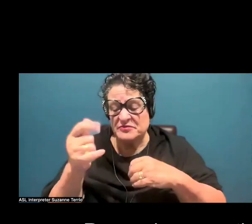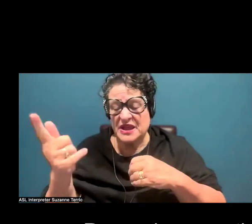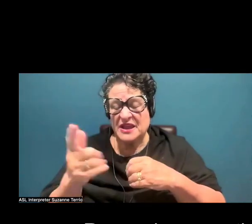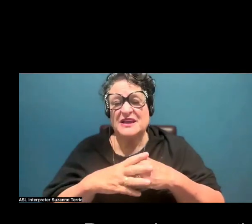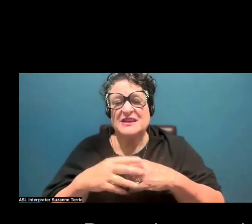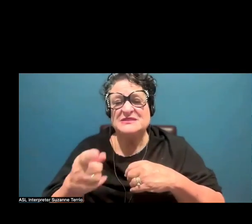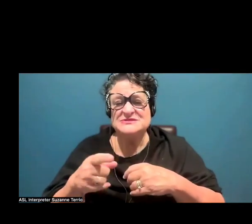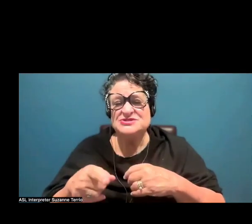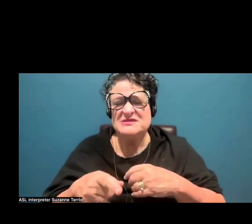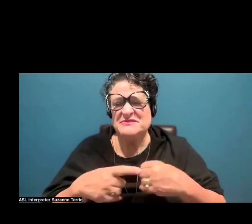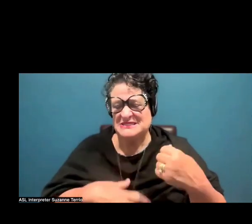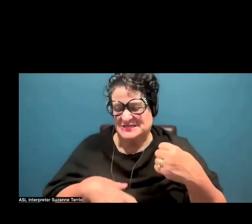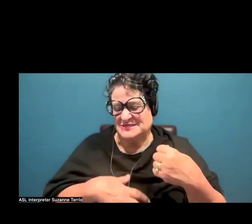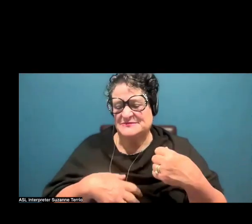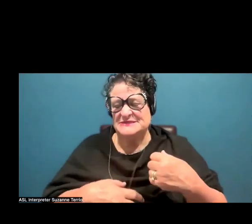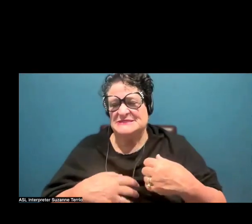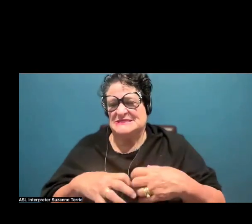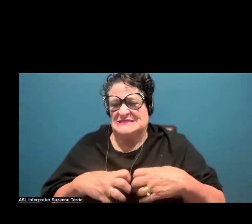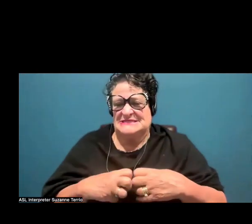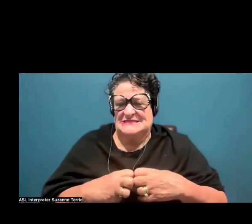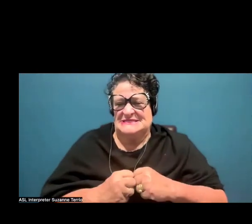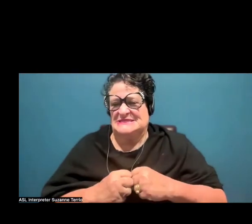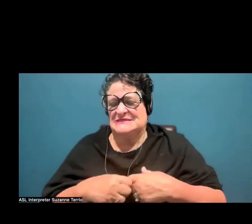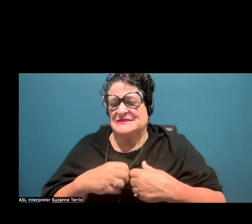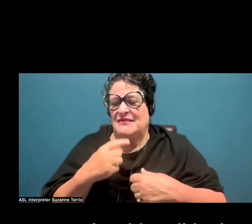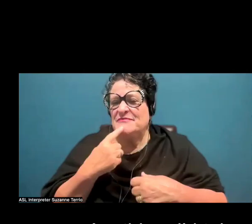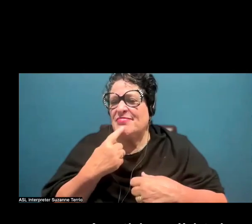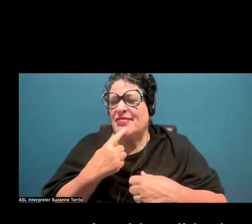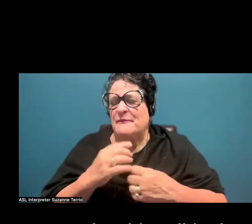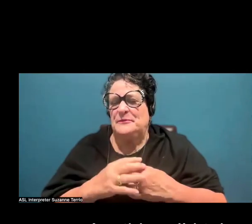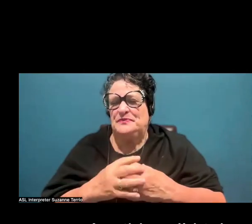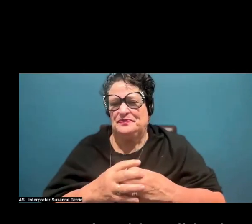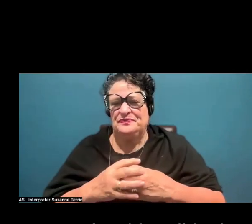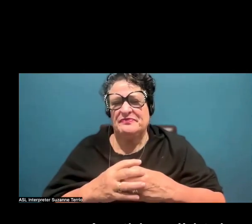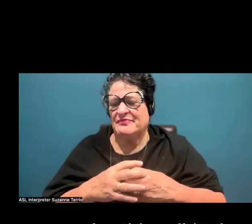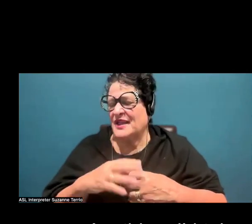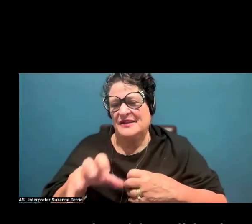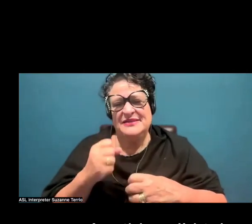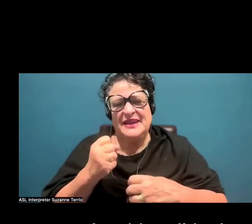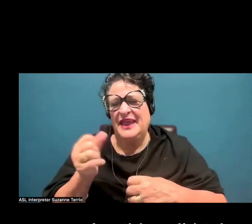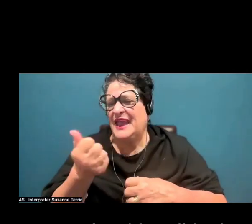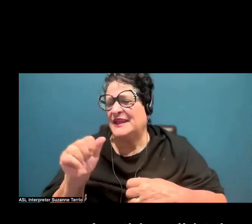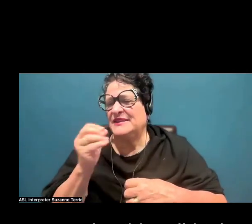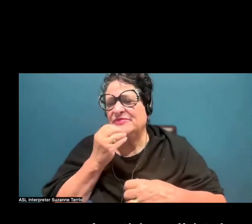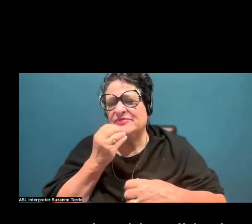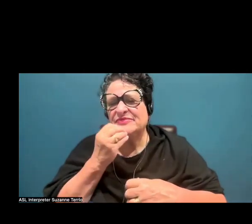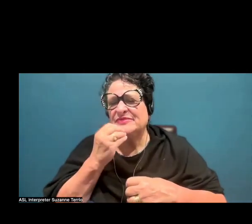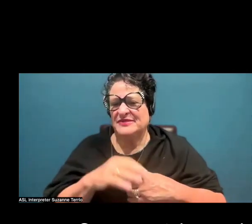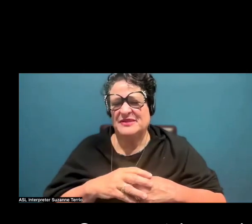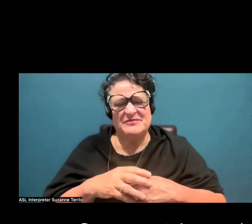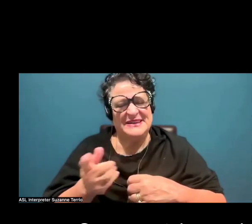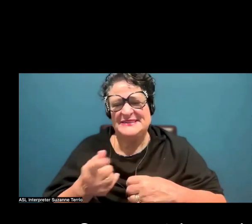it. My stomach clenching, spit thick around my tongue. Anything, I'd take anything. But we've got a bad